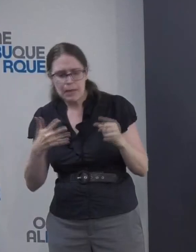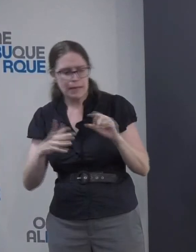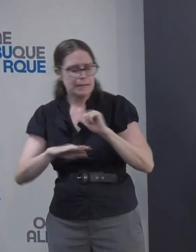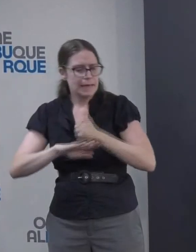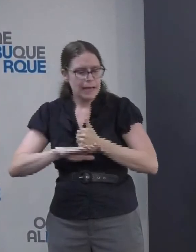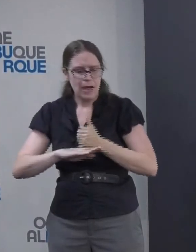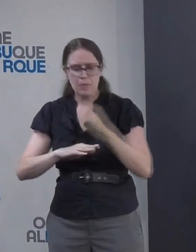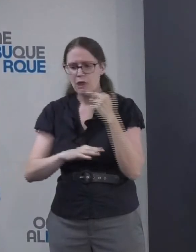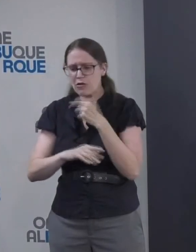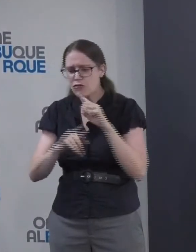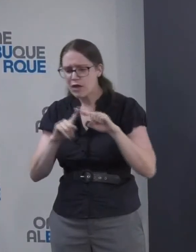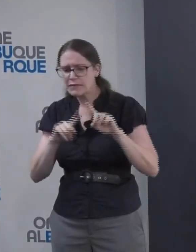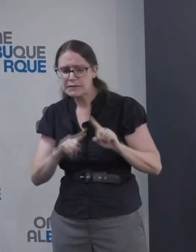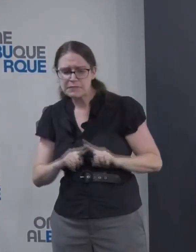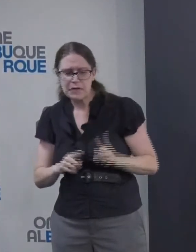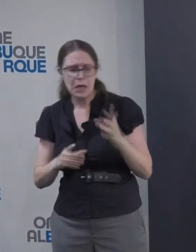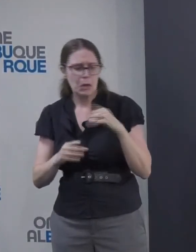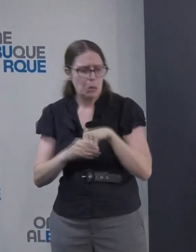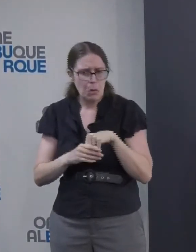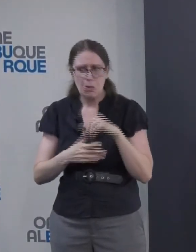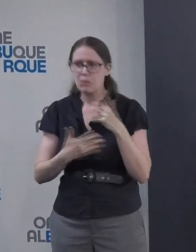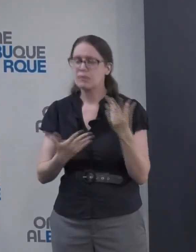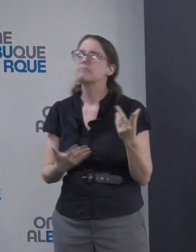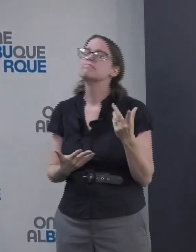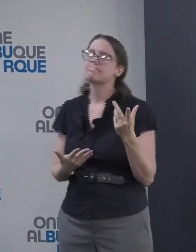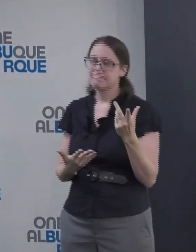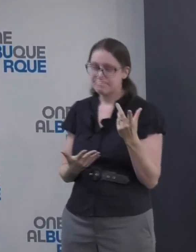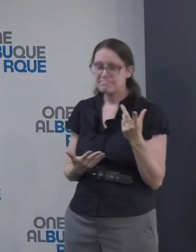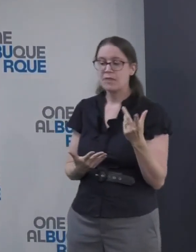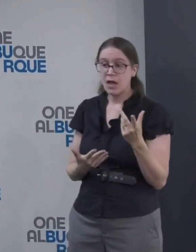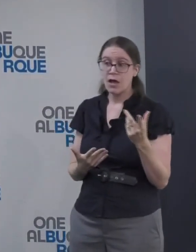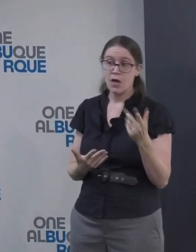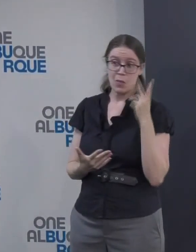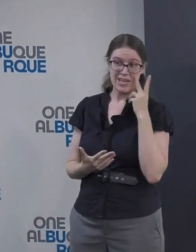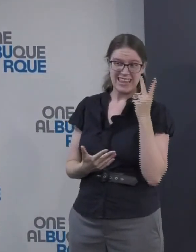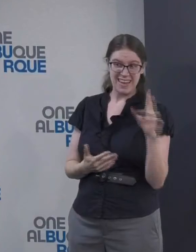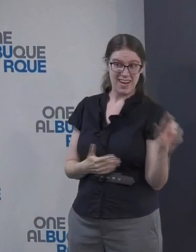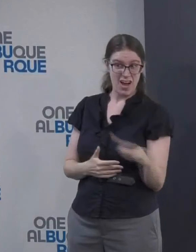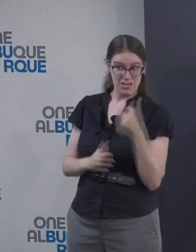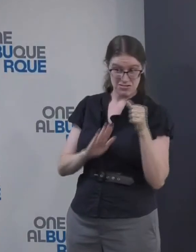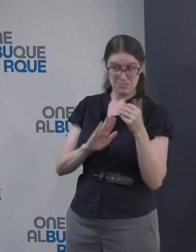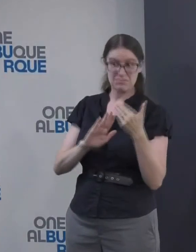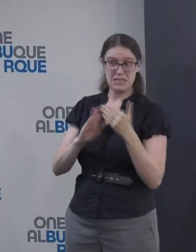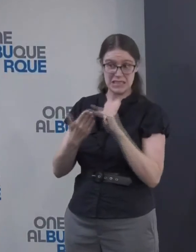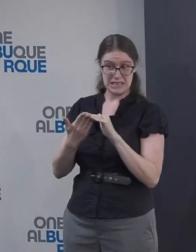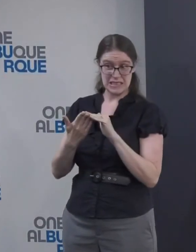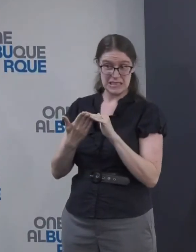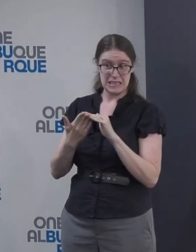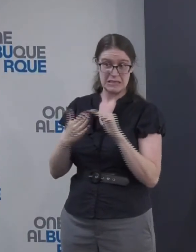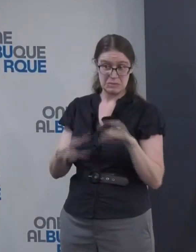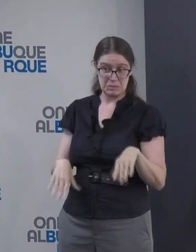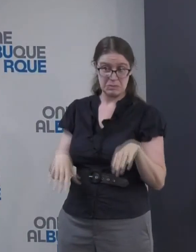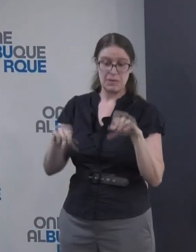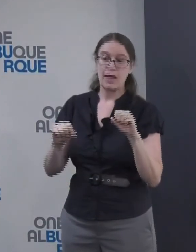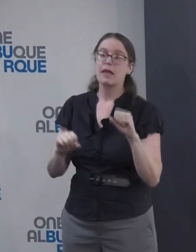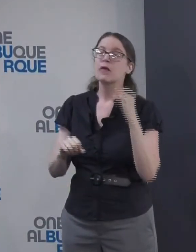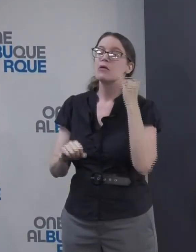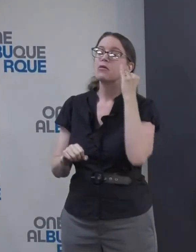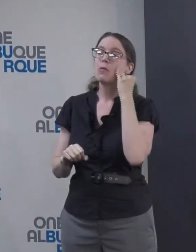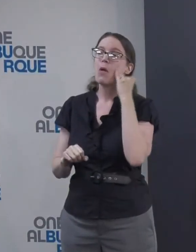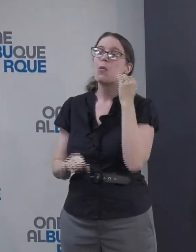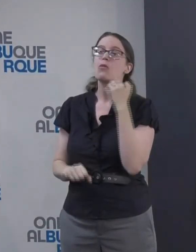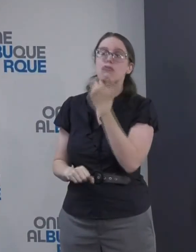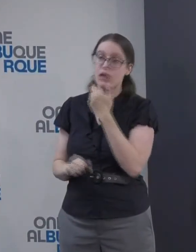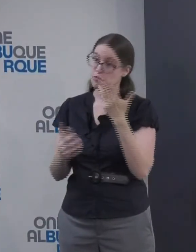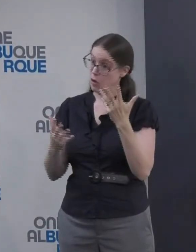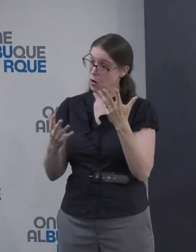is about, what would some of these larger venues look like? And what we're seeing is in other cities, again, if the vendors are interested